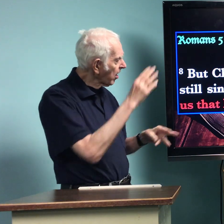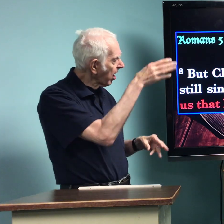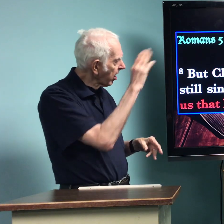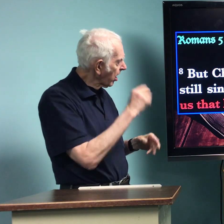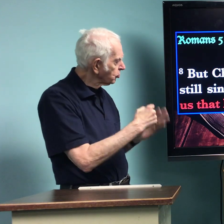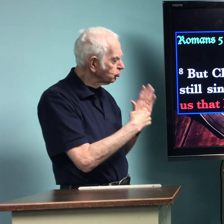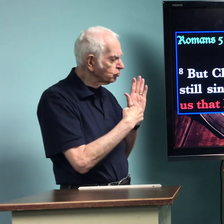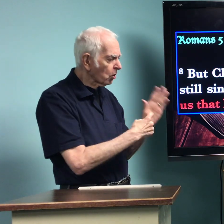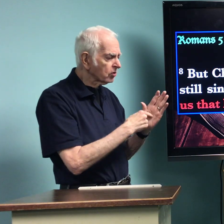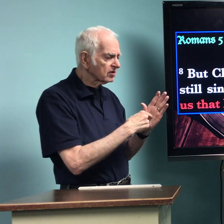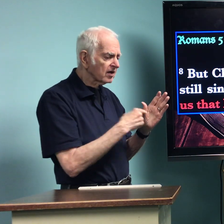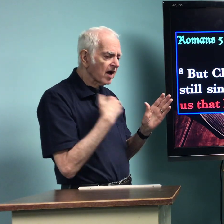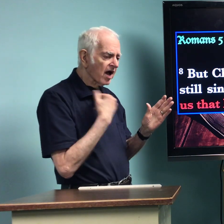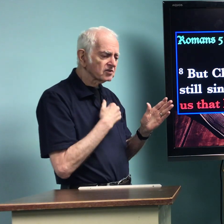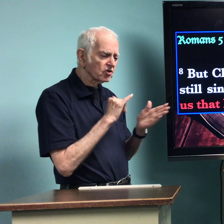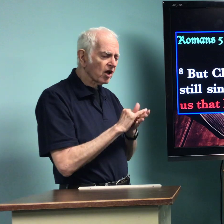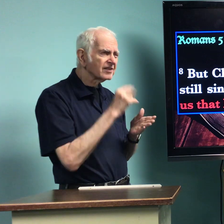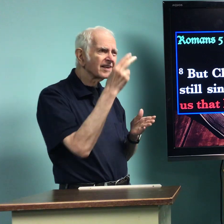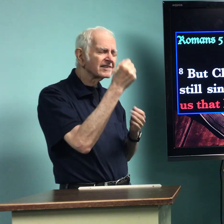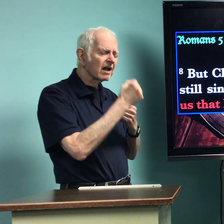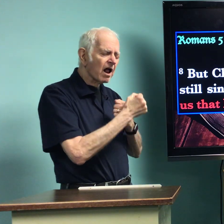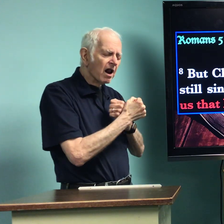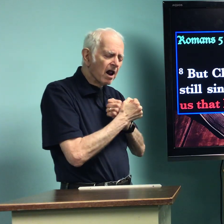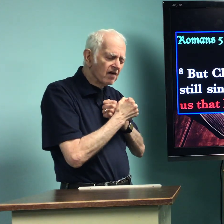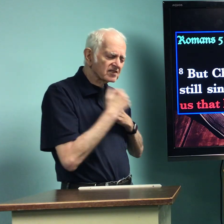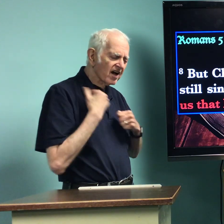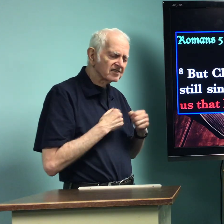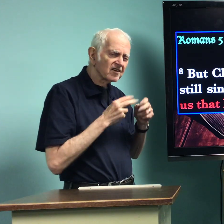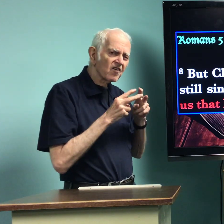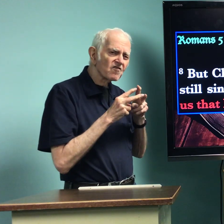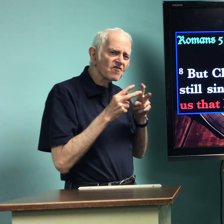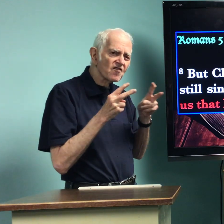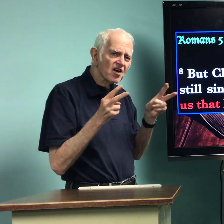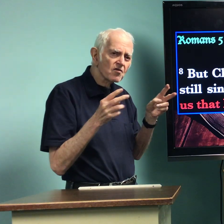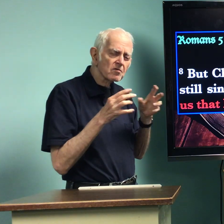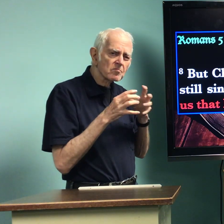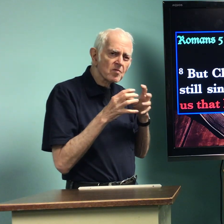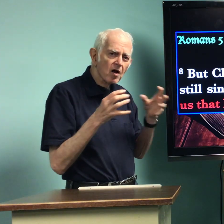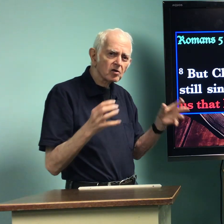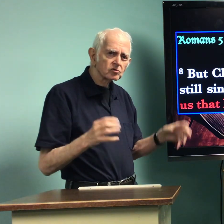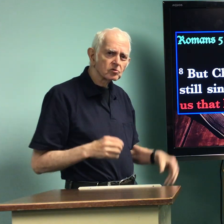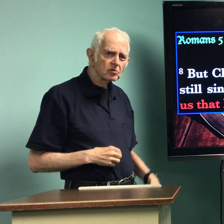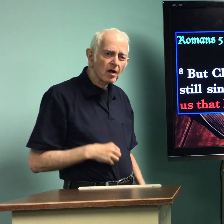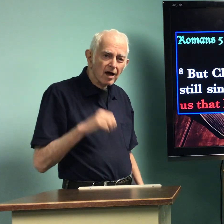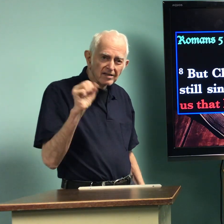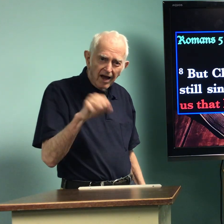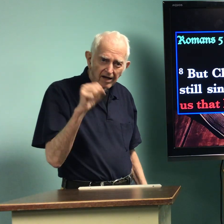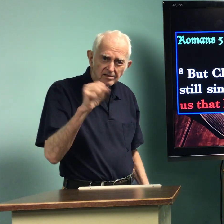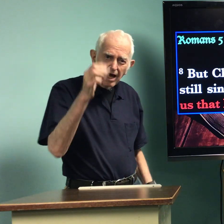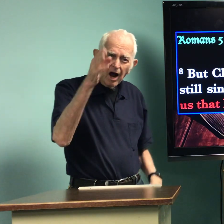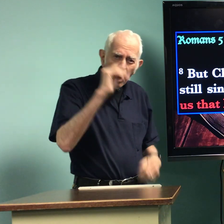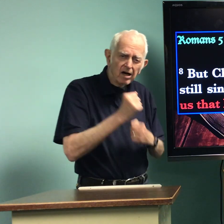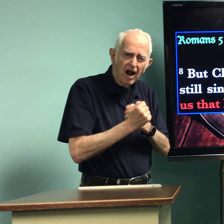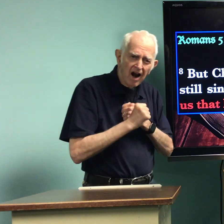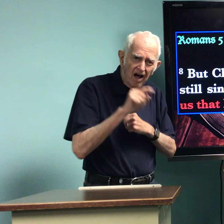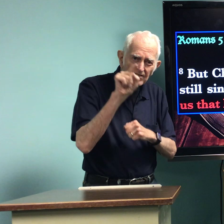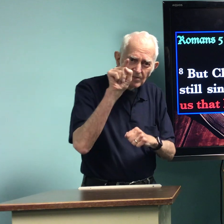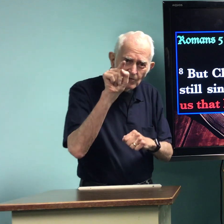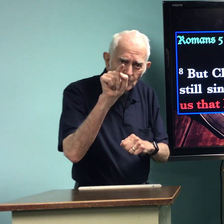In that way, God showed us that he loves us very much. Yes, God loves